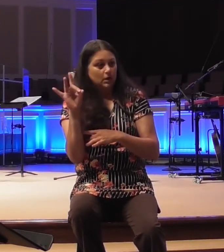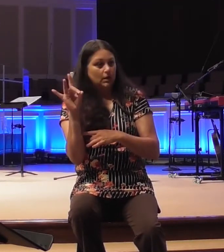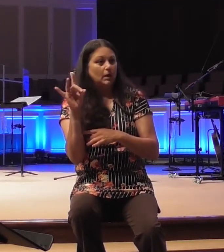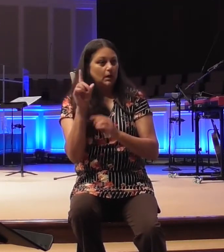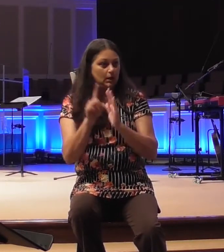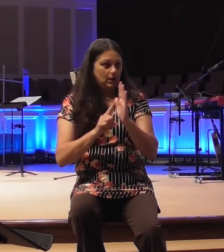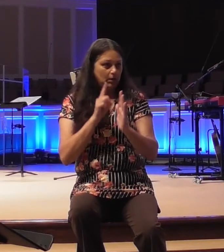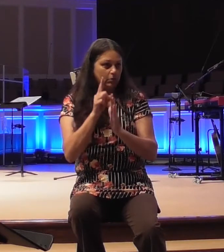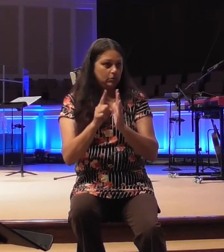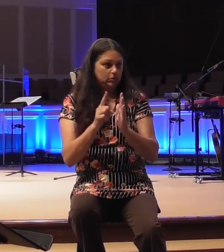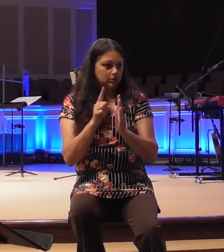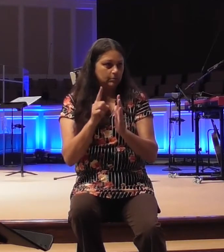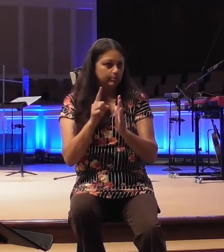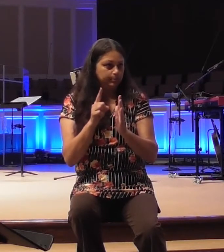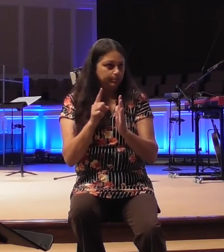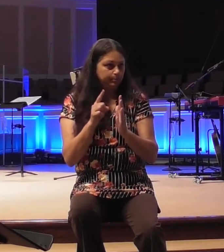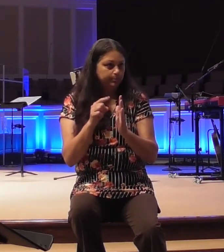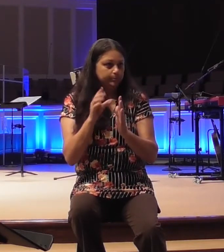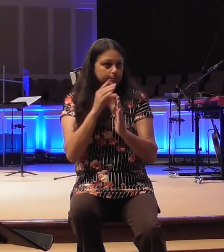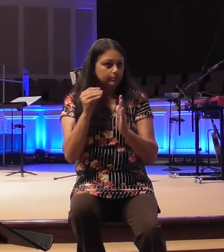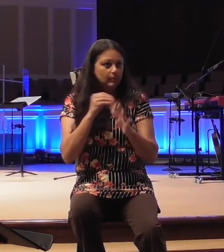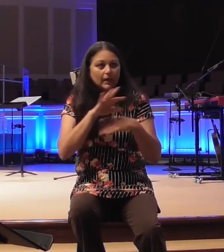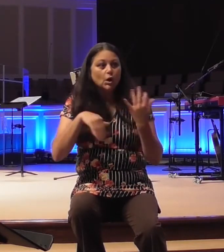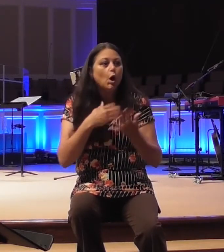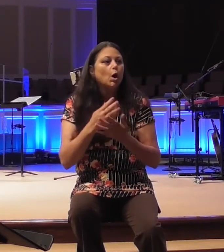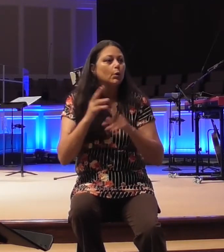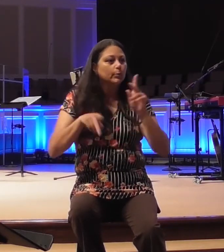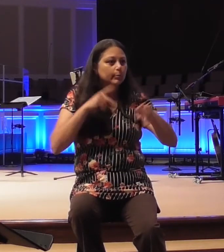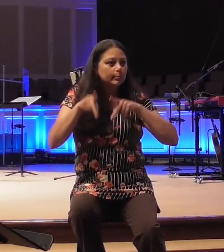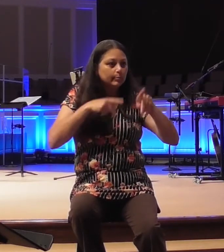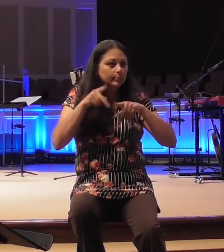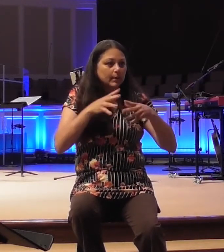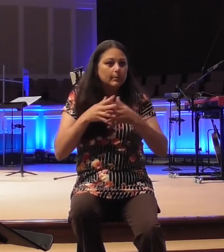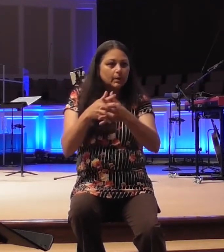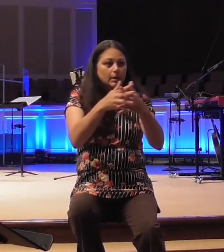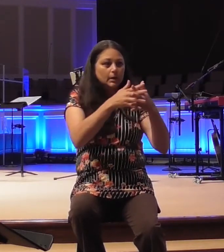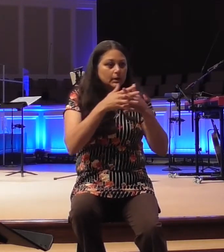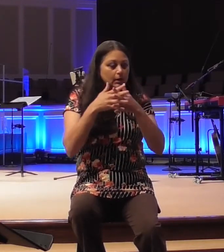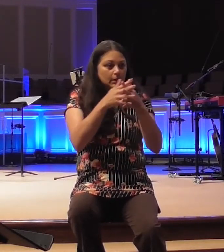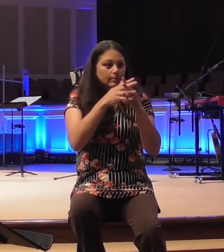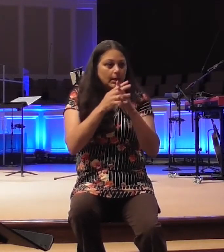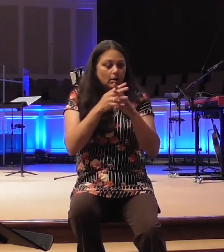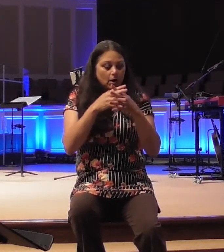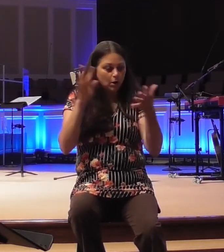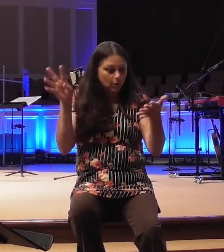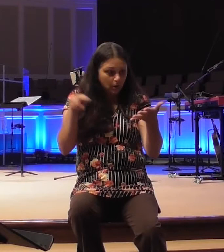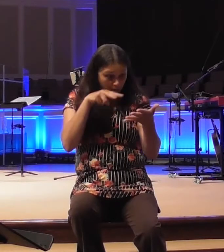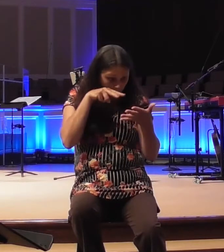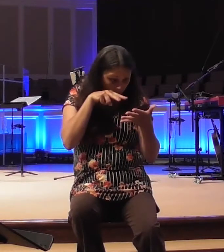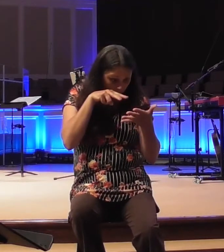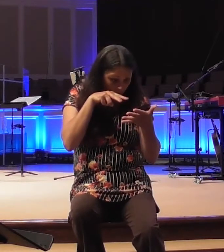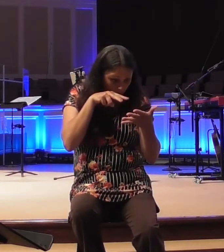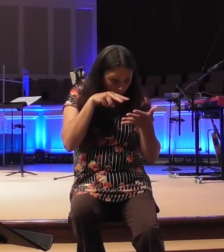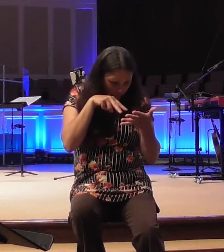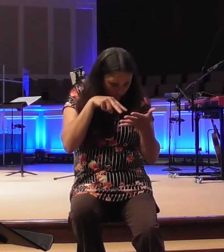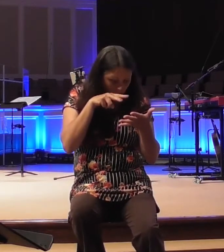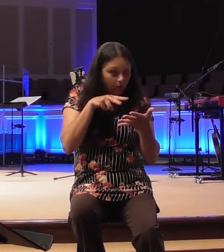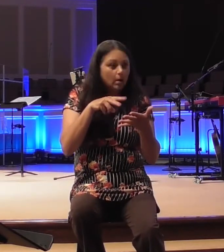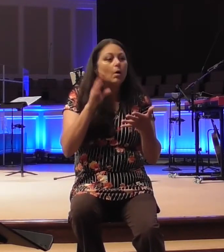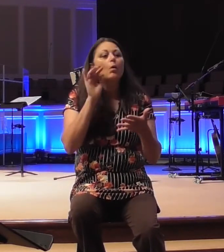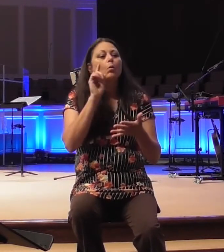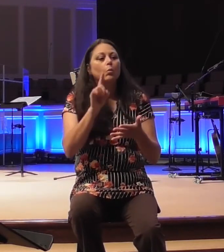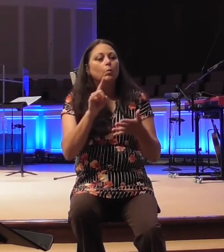And it galvanized American attention. It's become probably the most well-known photograph from World War II and one of the most